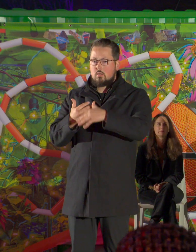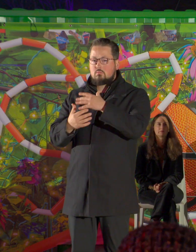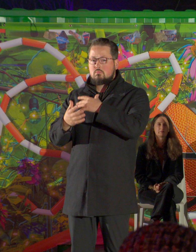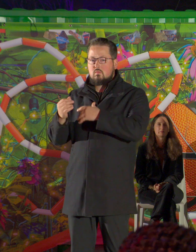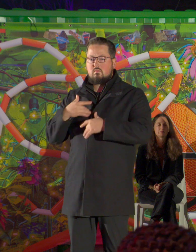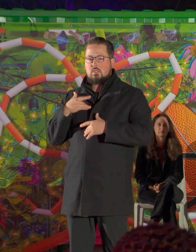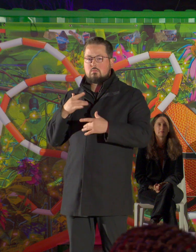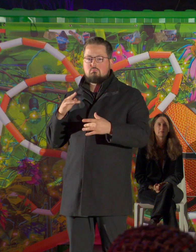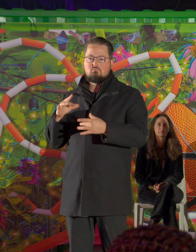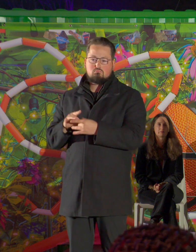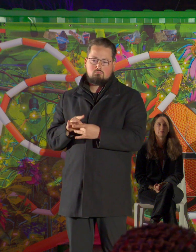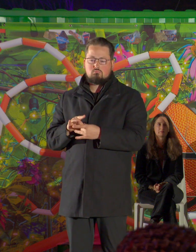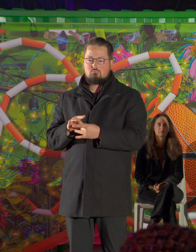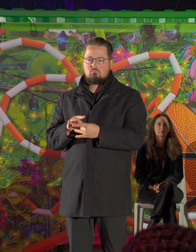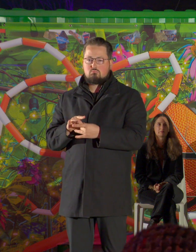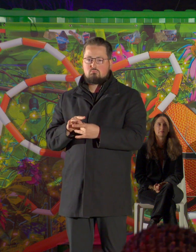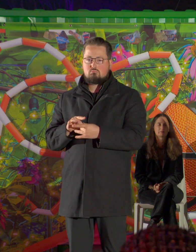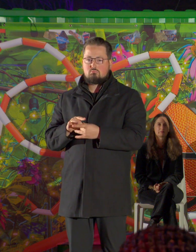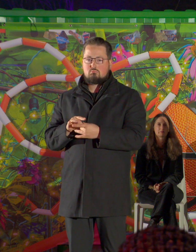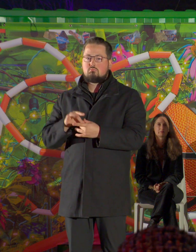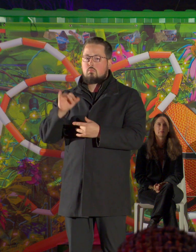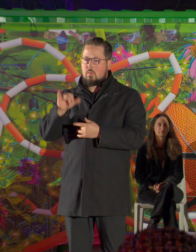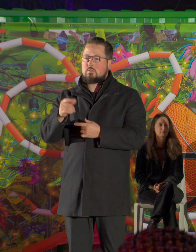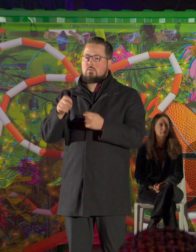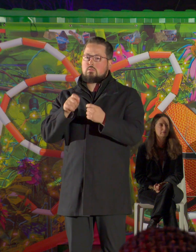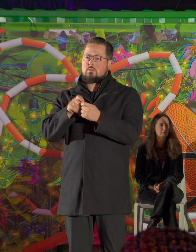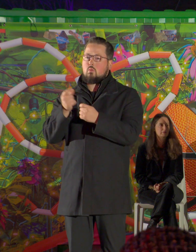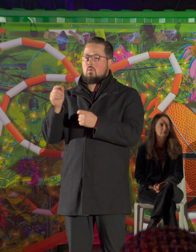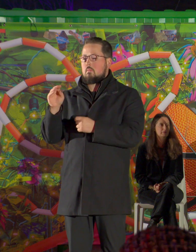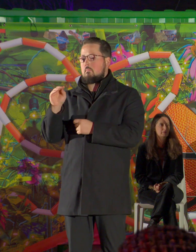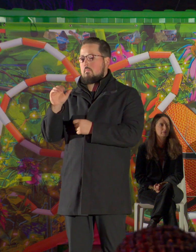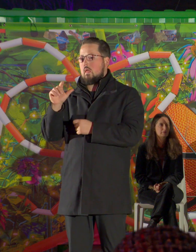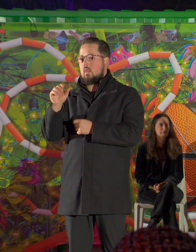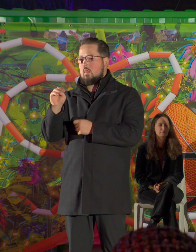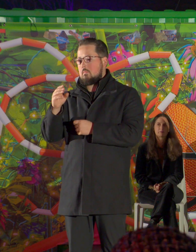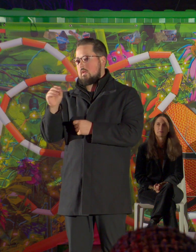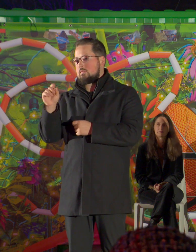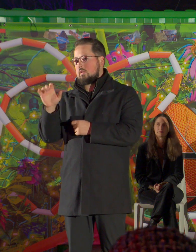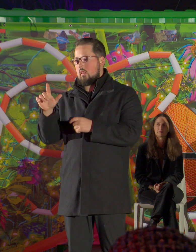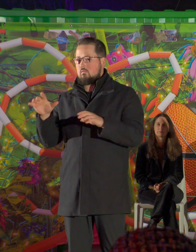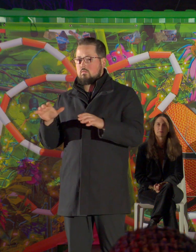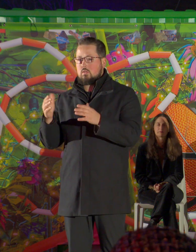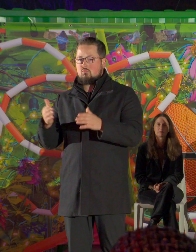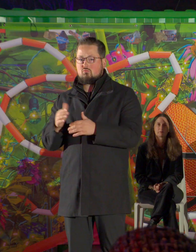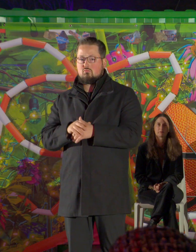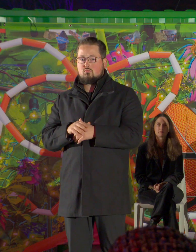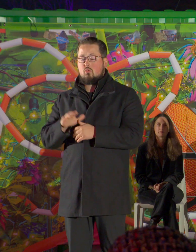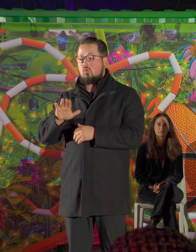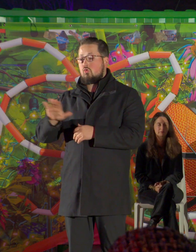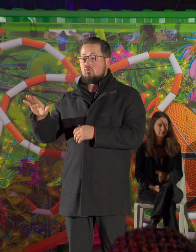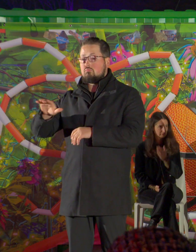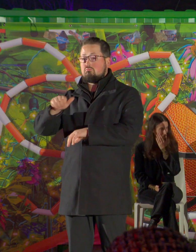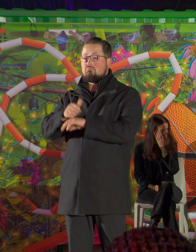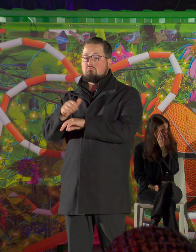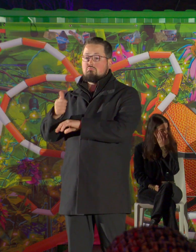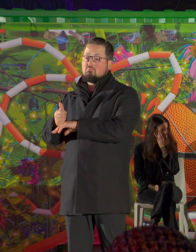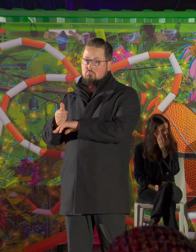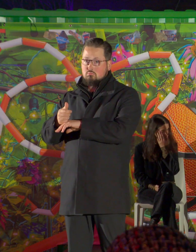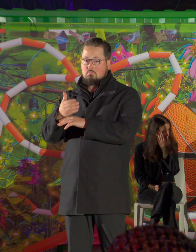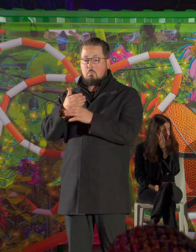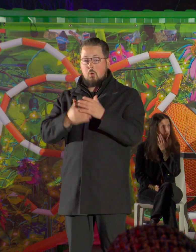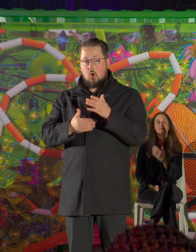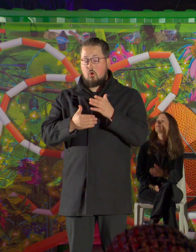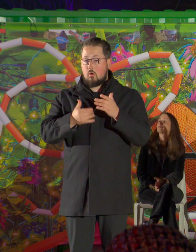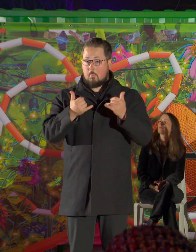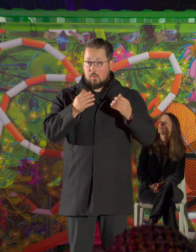feel connected. That's exactly what Malcolm and Daniel has done here. Their installation is part